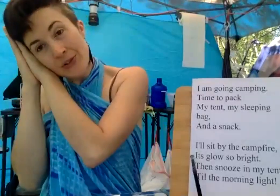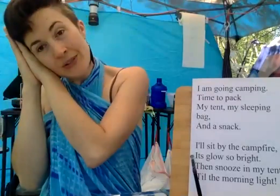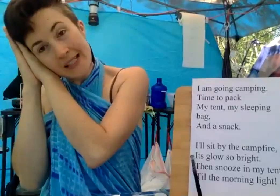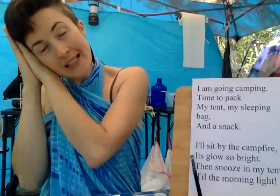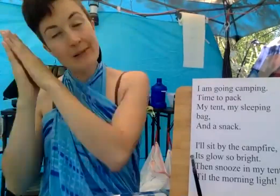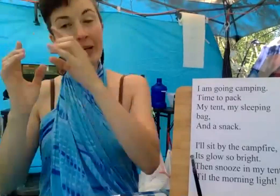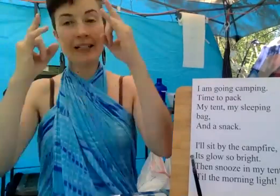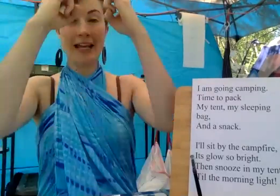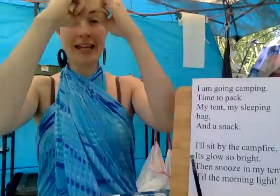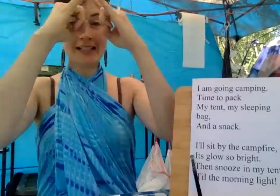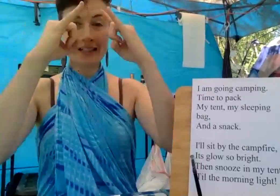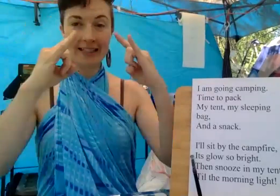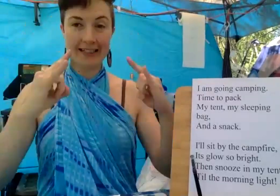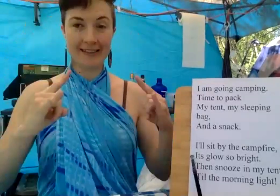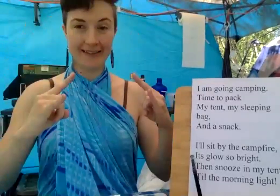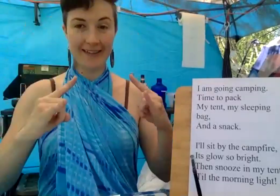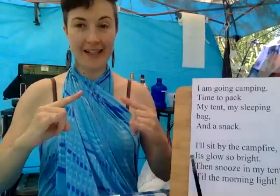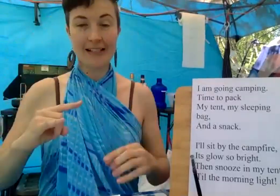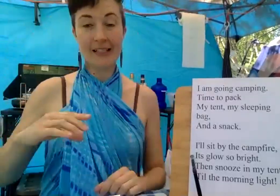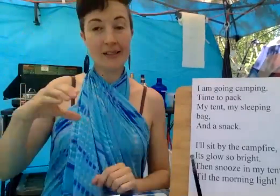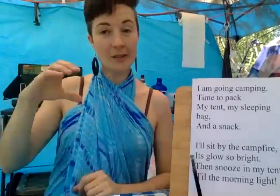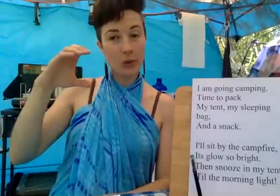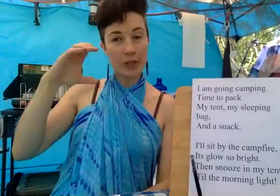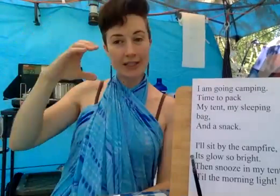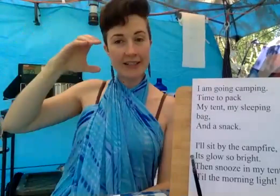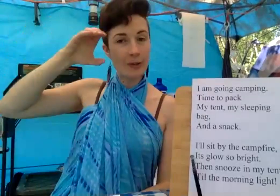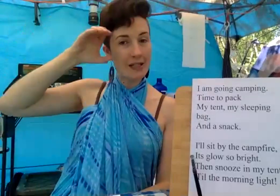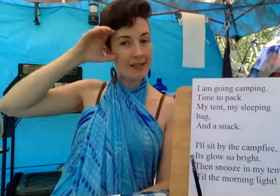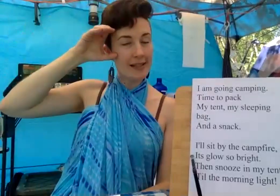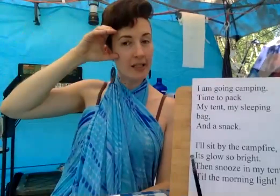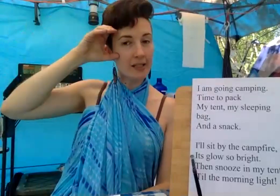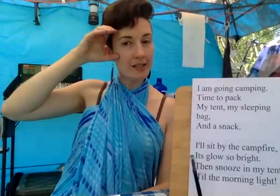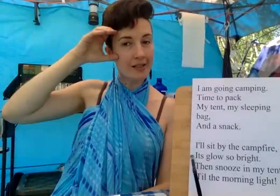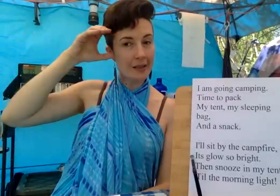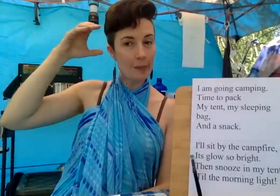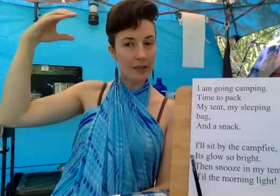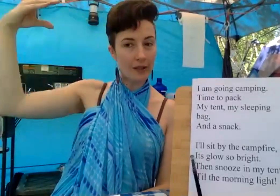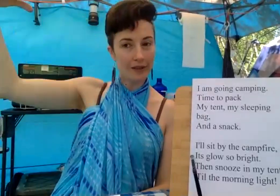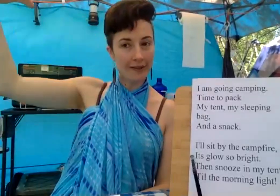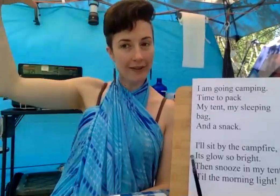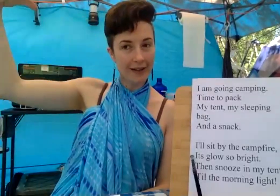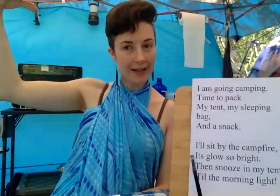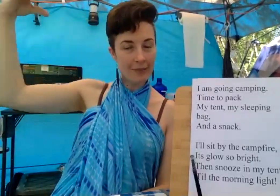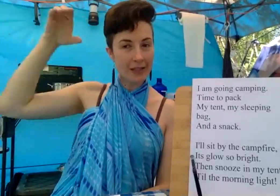snooze in my tent till the morning light. We make the sun appear and make it